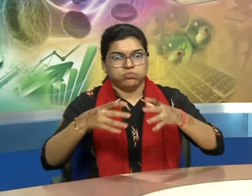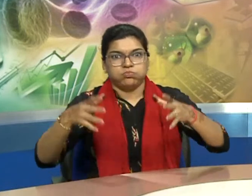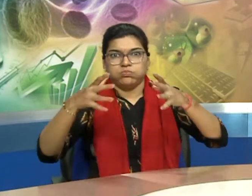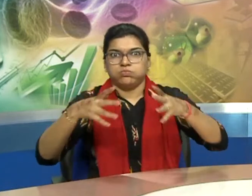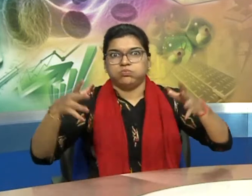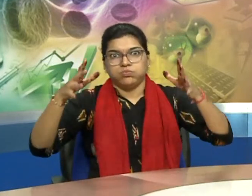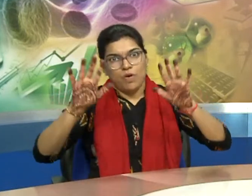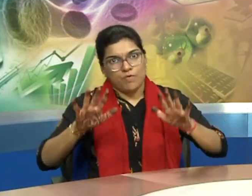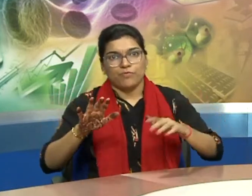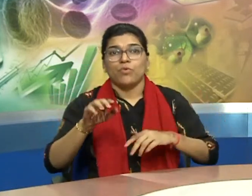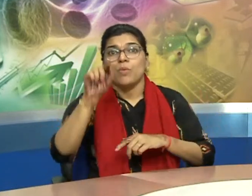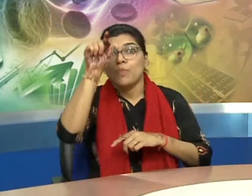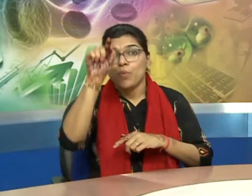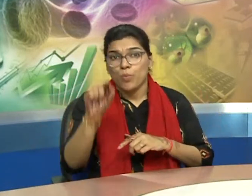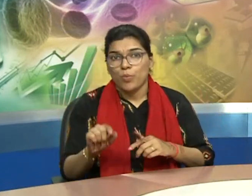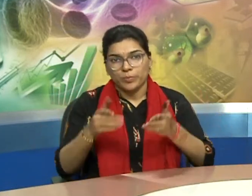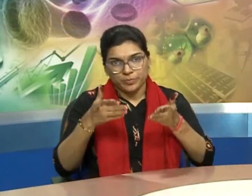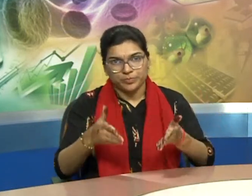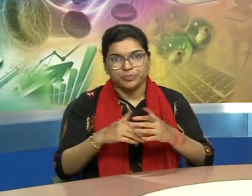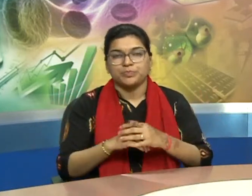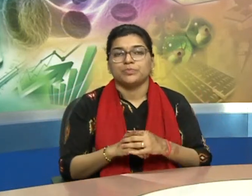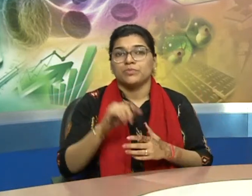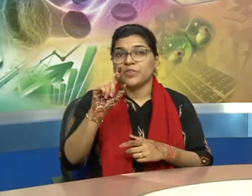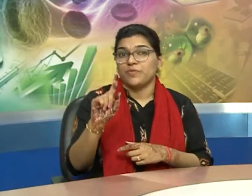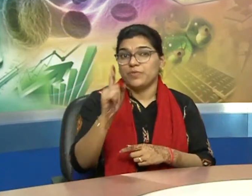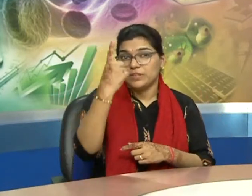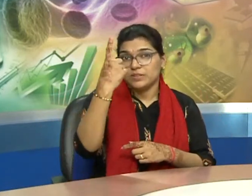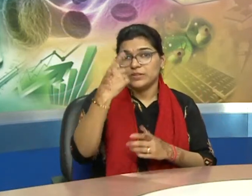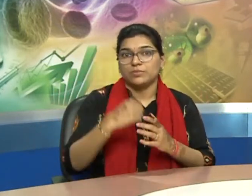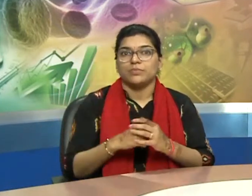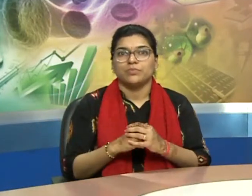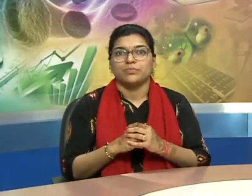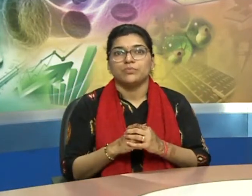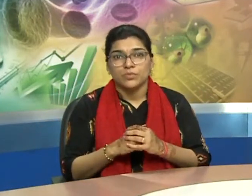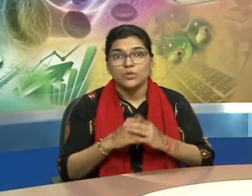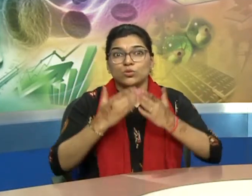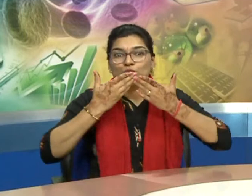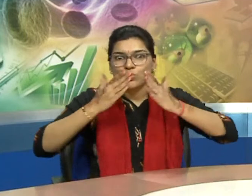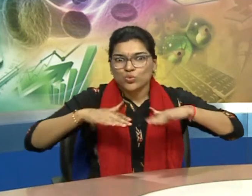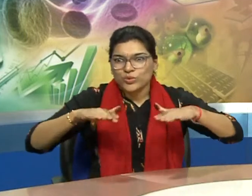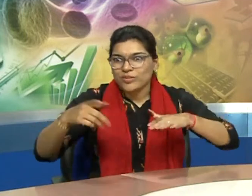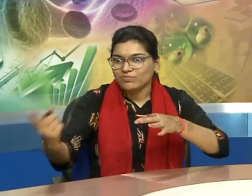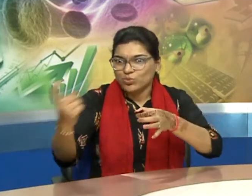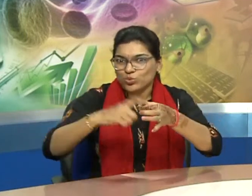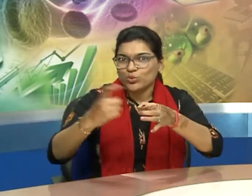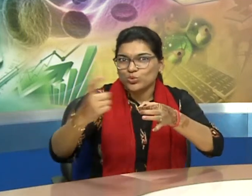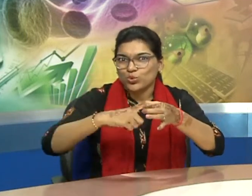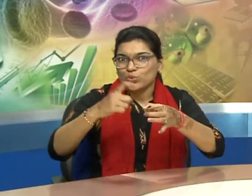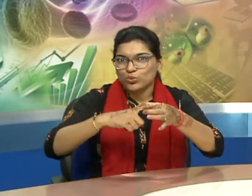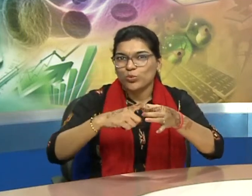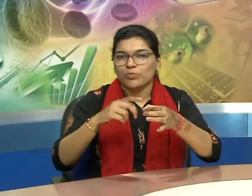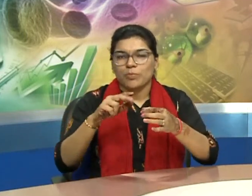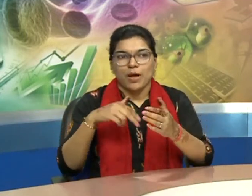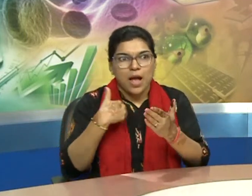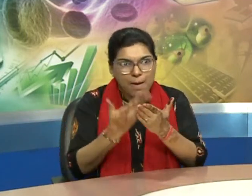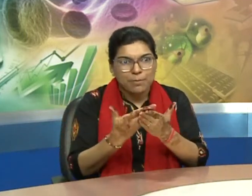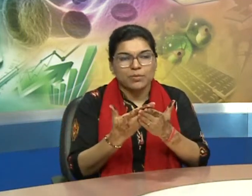the university library we are talking about. So let us understand this in detail. We know the